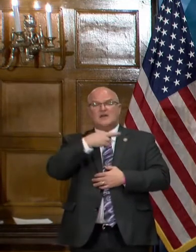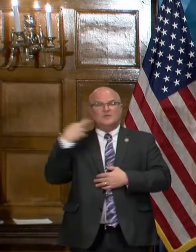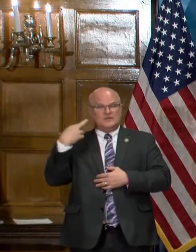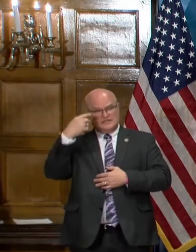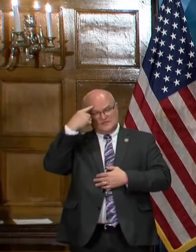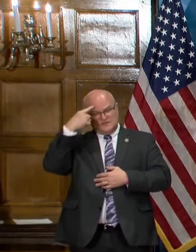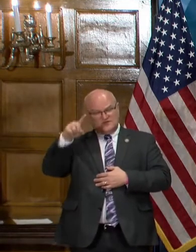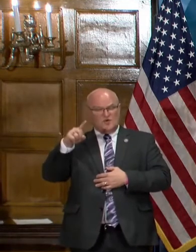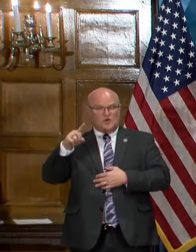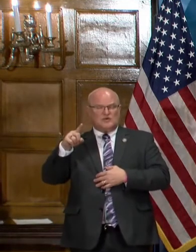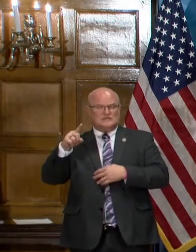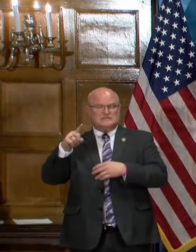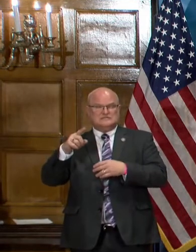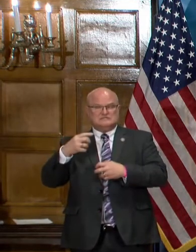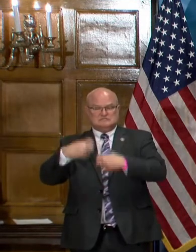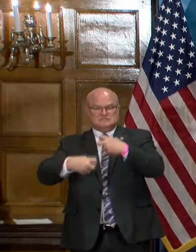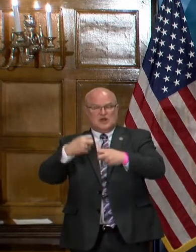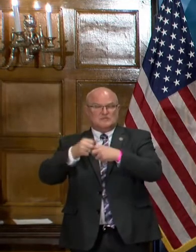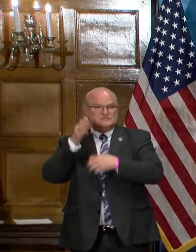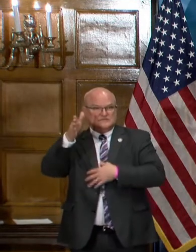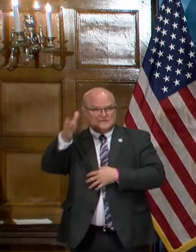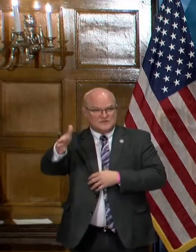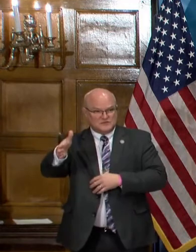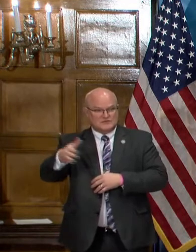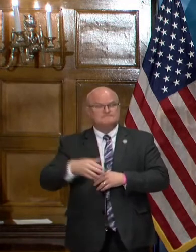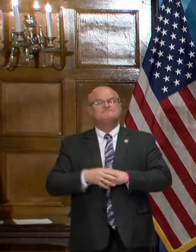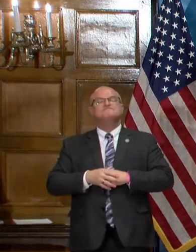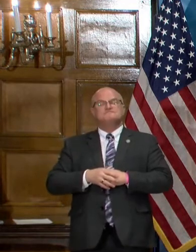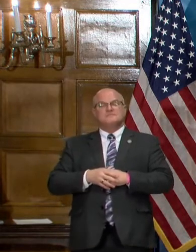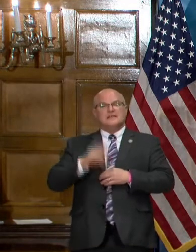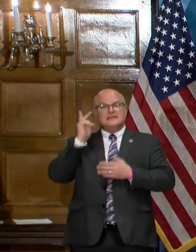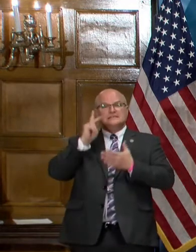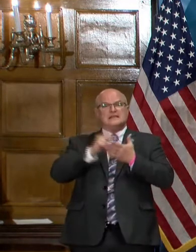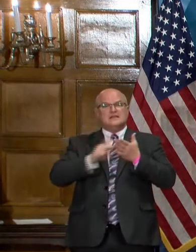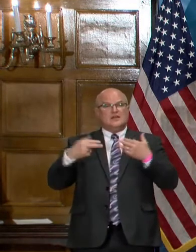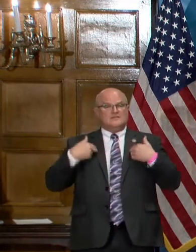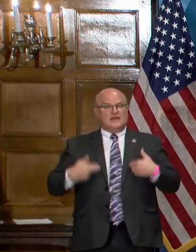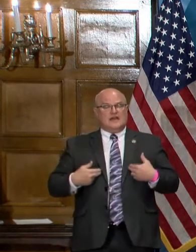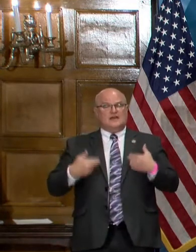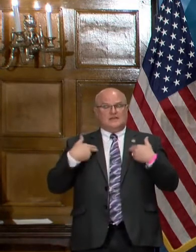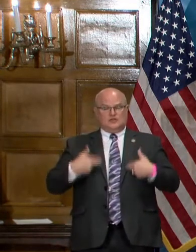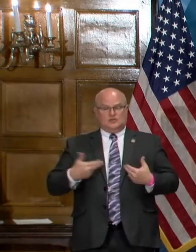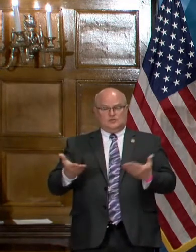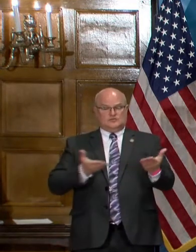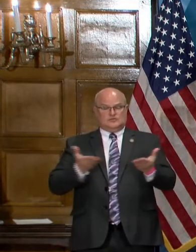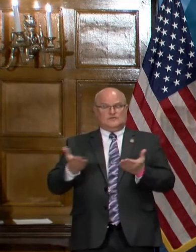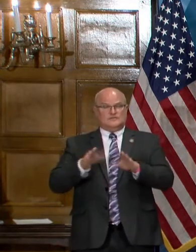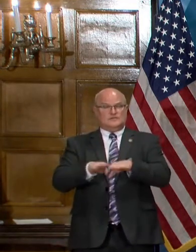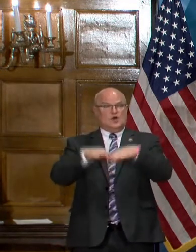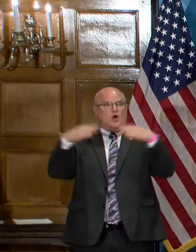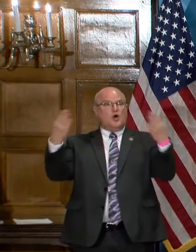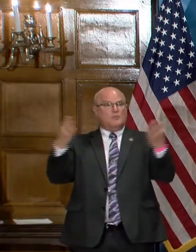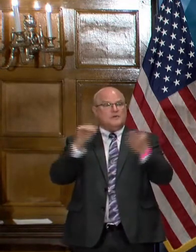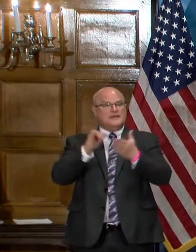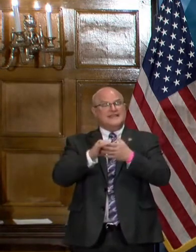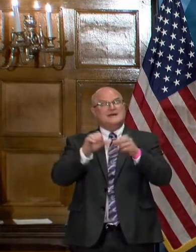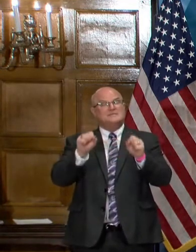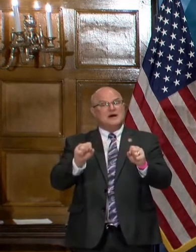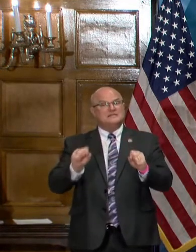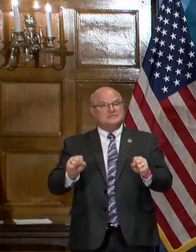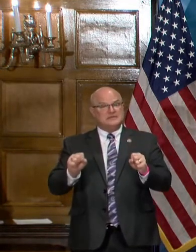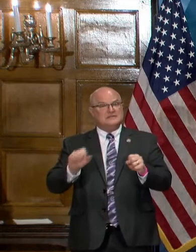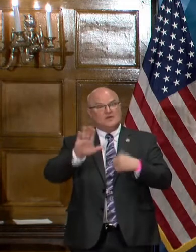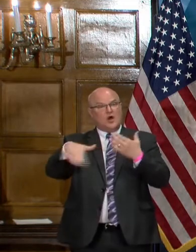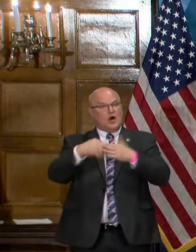outcomes. When the Secretary of Health and Human Services opened that possibility to